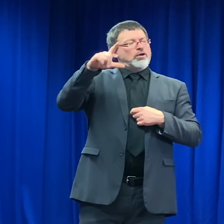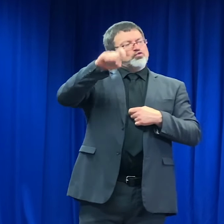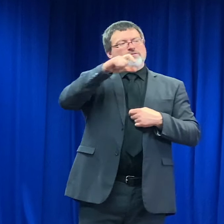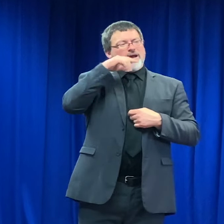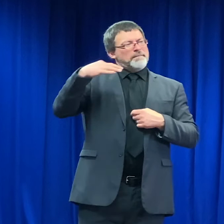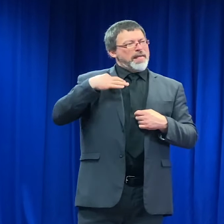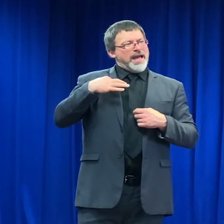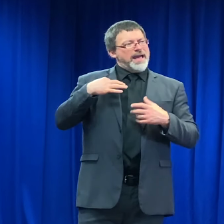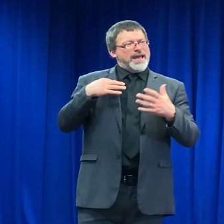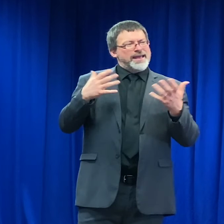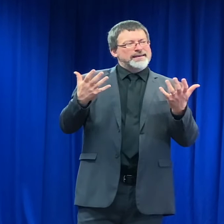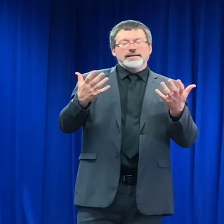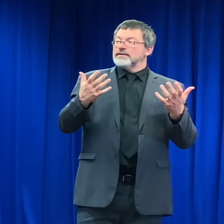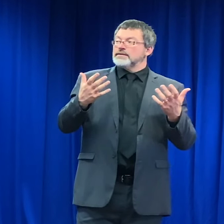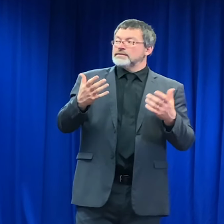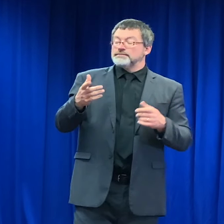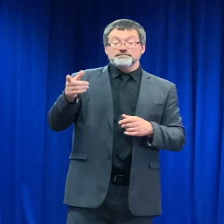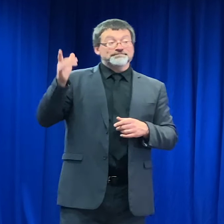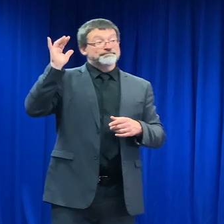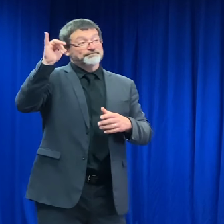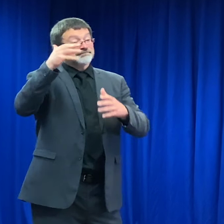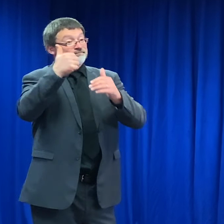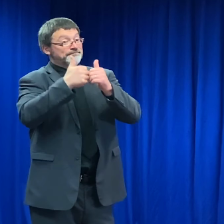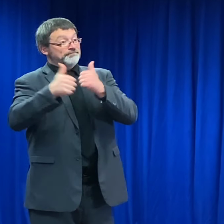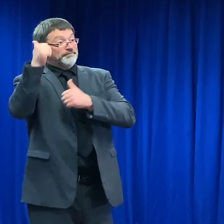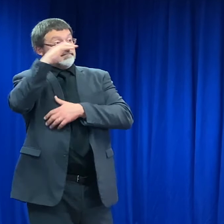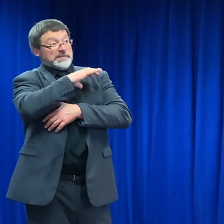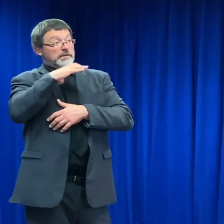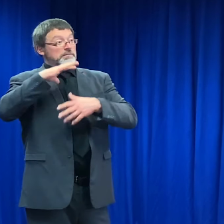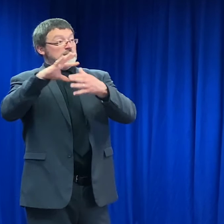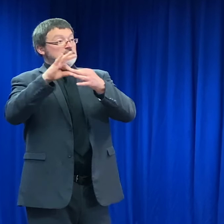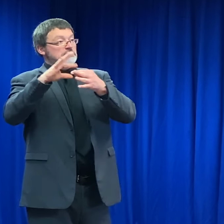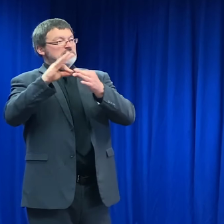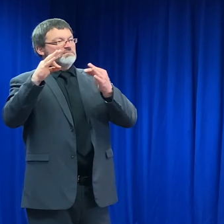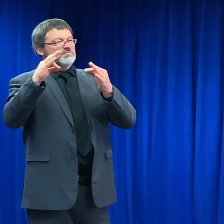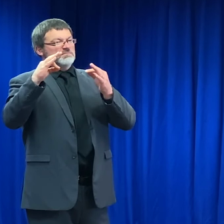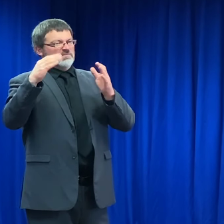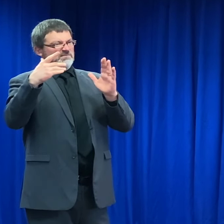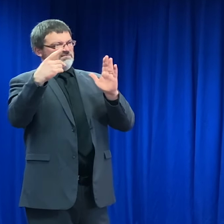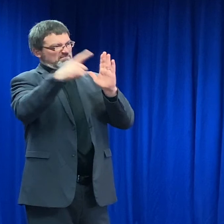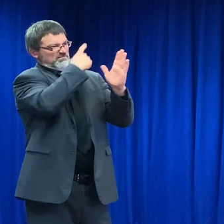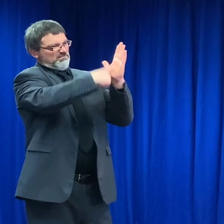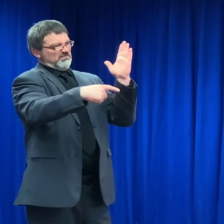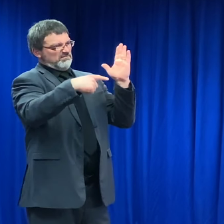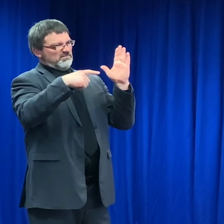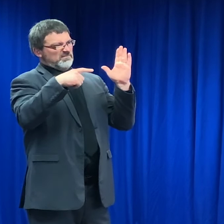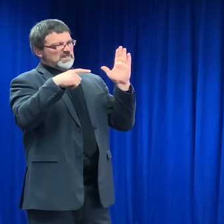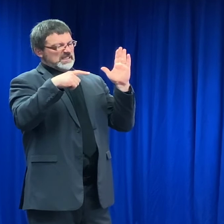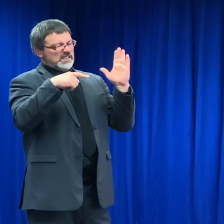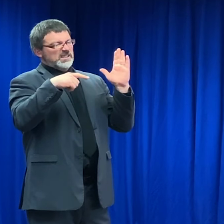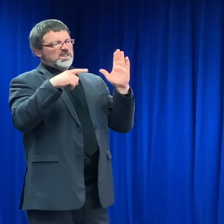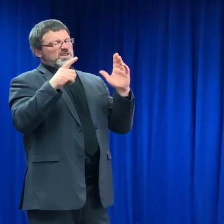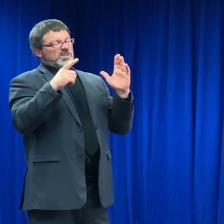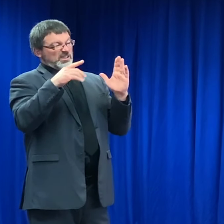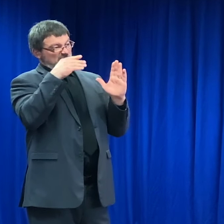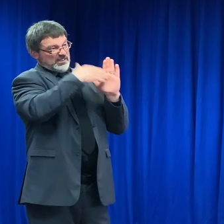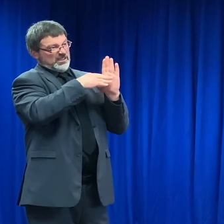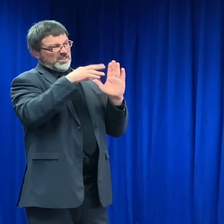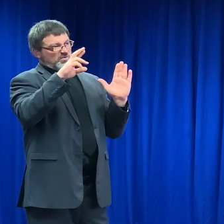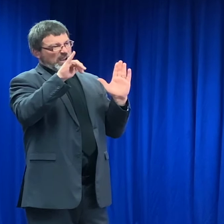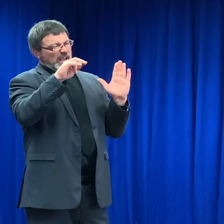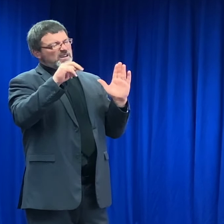against Ryan were terrible. Absolutely deplorable. I don't know whether they knew what they were saying or not, but there's no